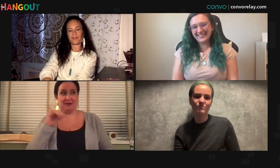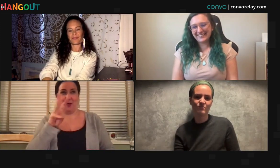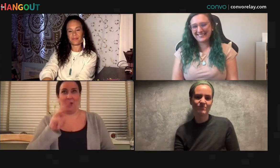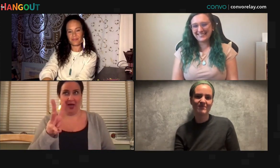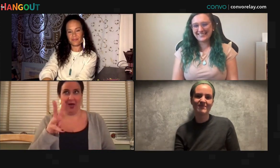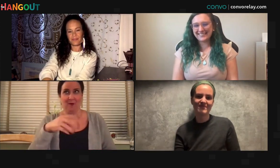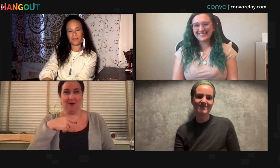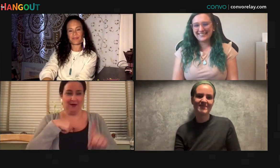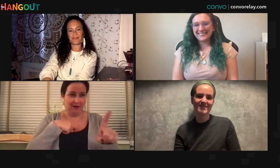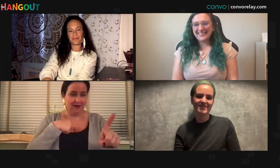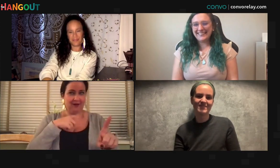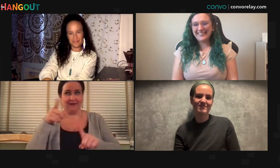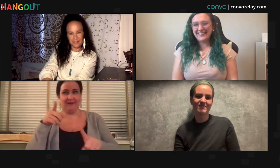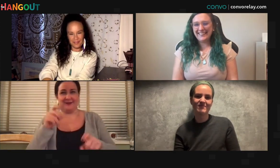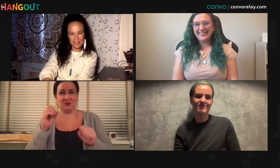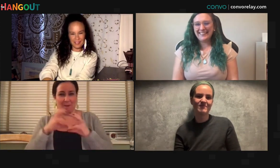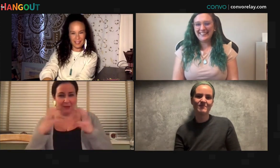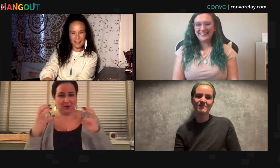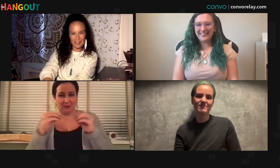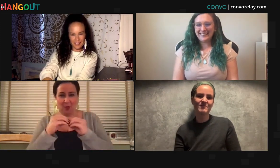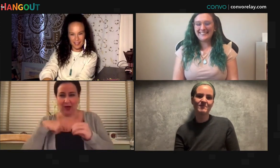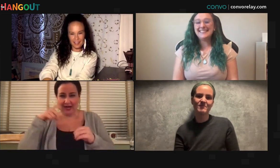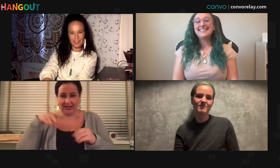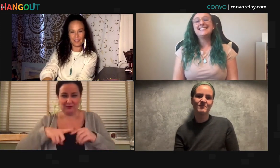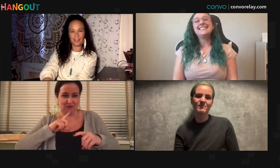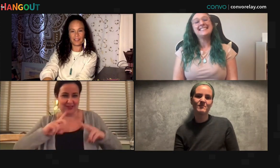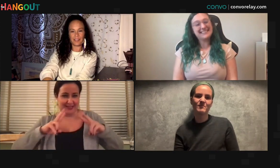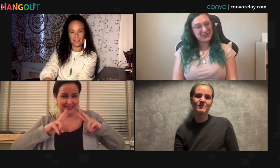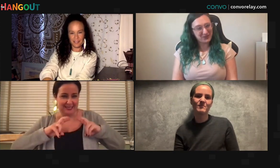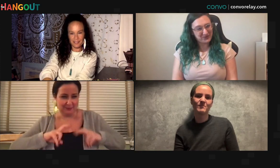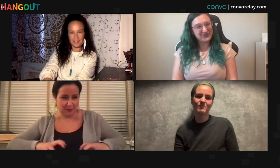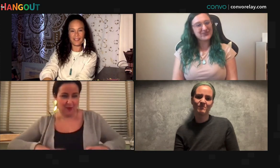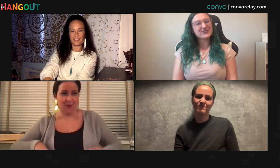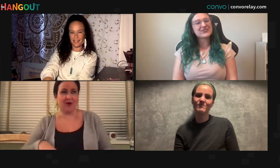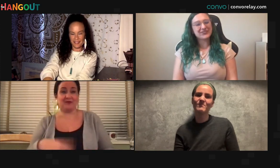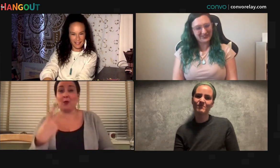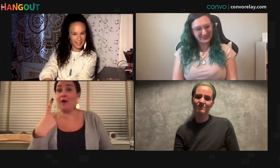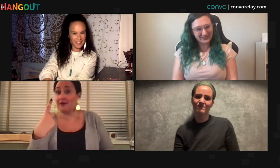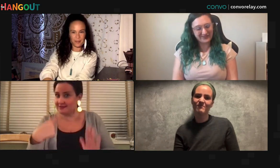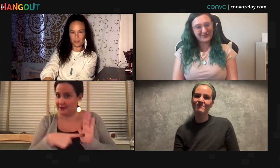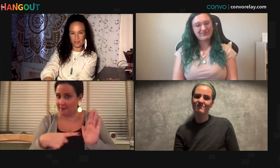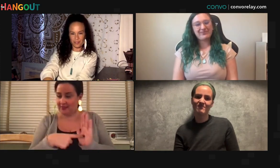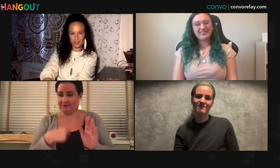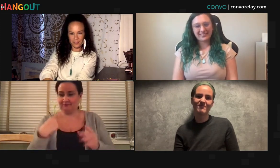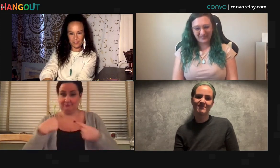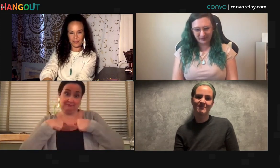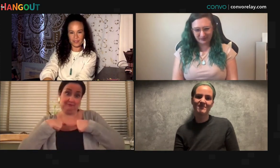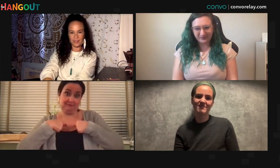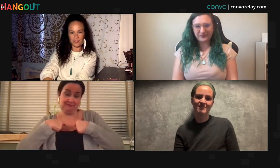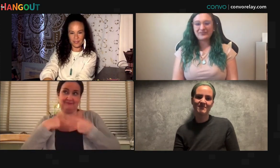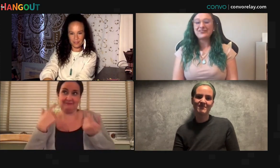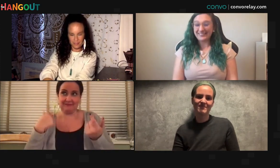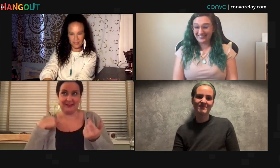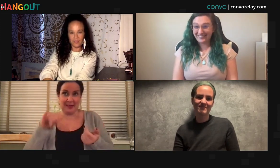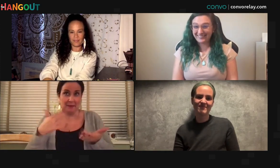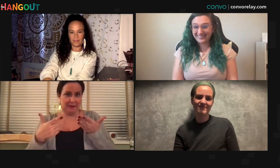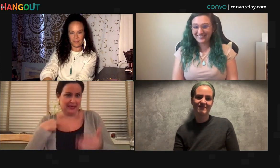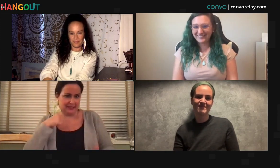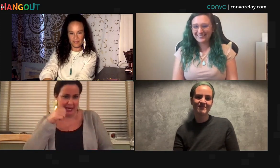really into manifestation, looking at this conversation, there is so much more that I feel like I need to analyze within myself.